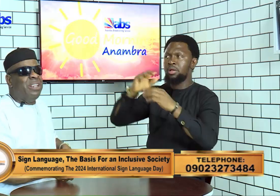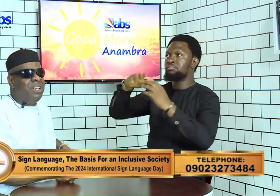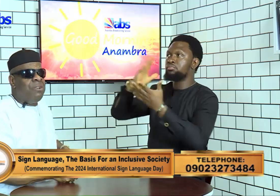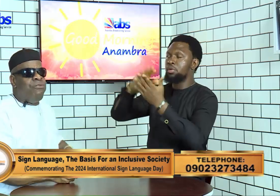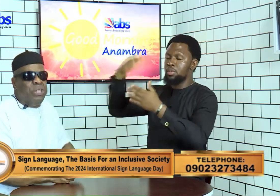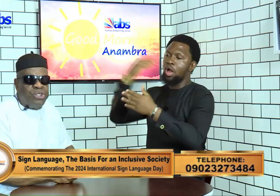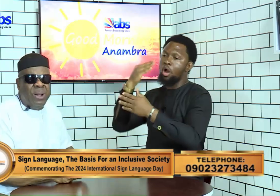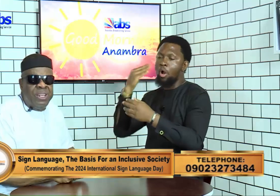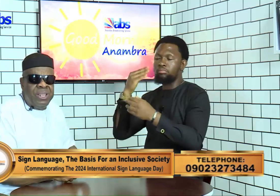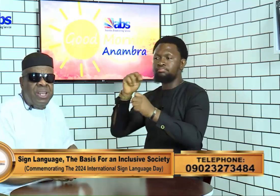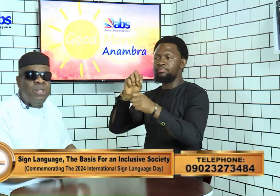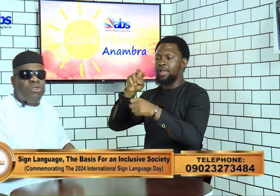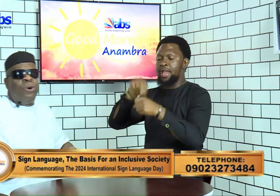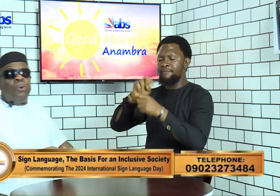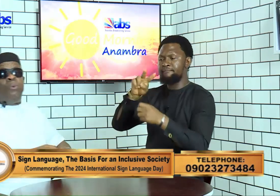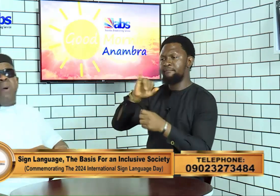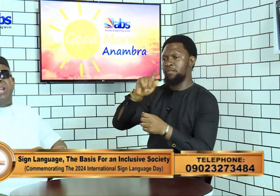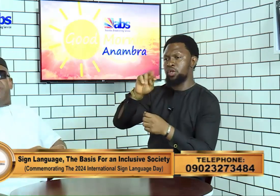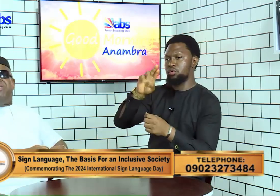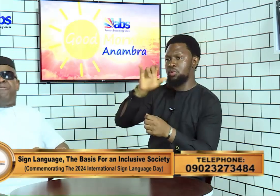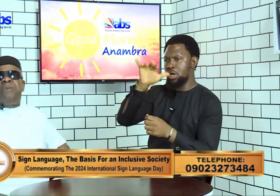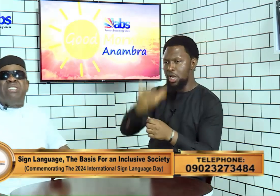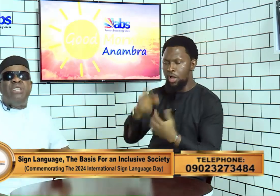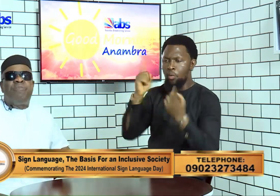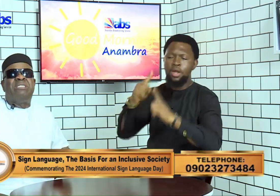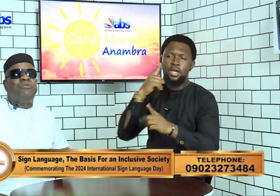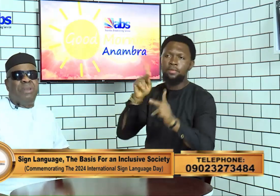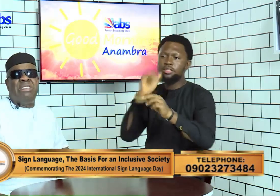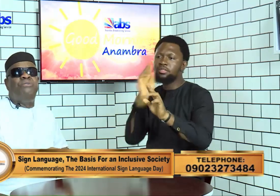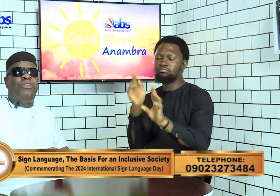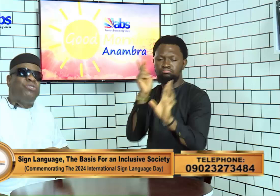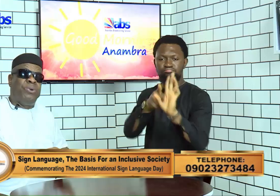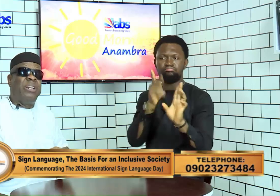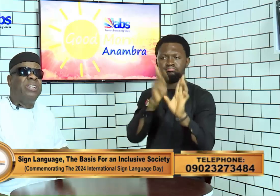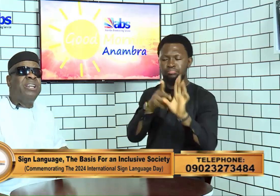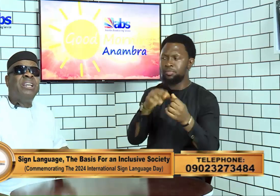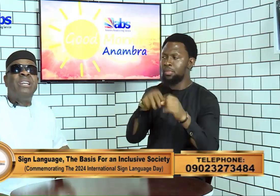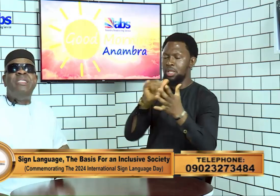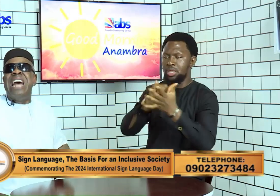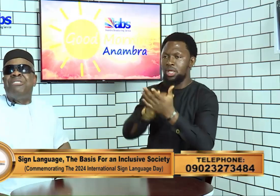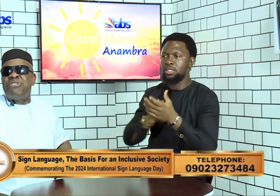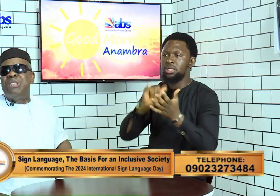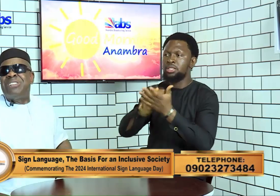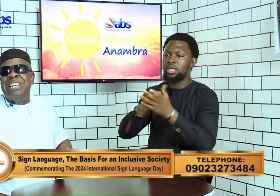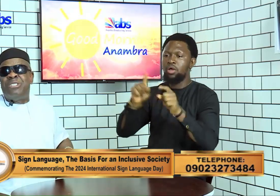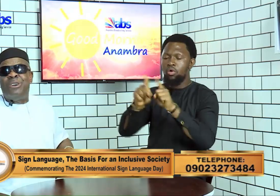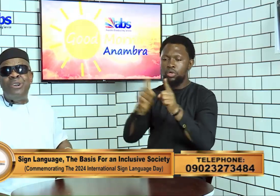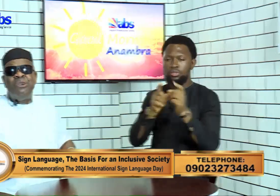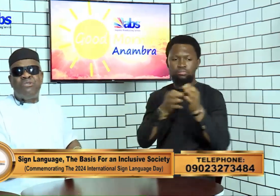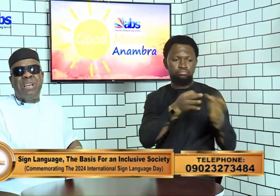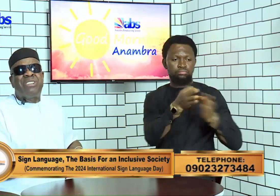remotely, virtually. So when a deaf person is participating virtually, that